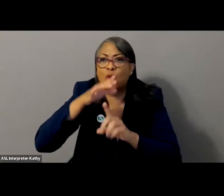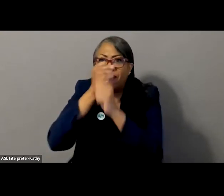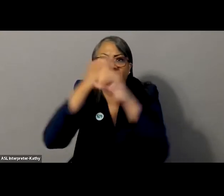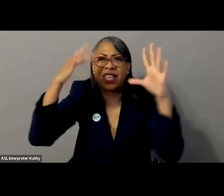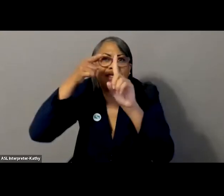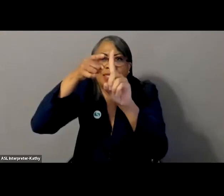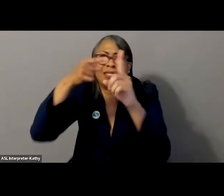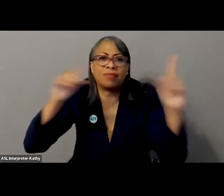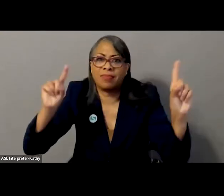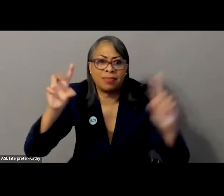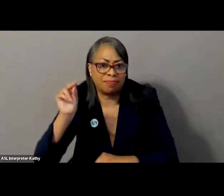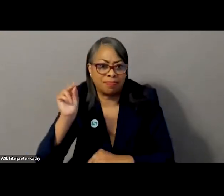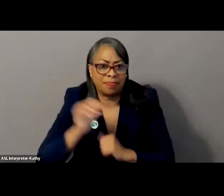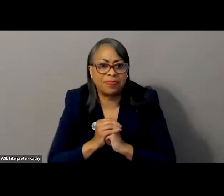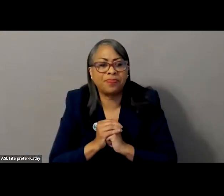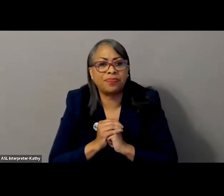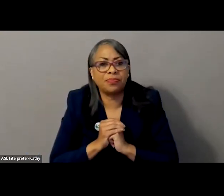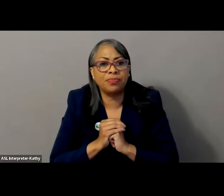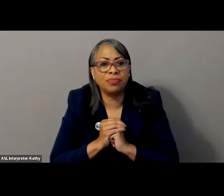We have